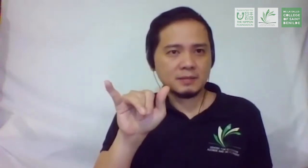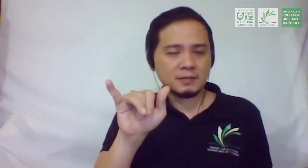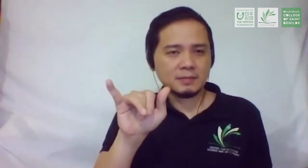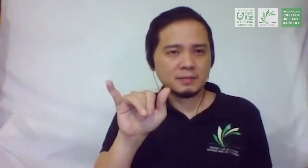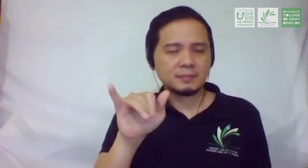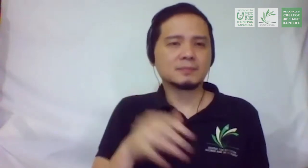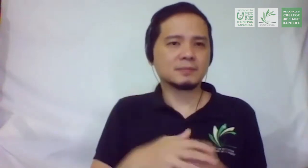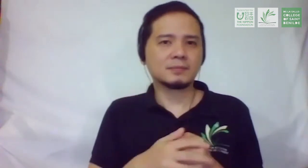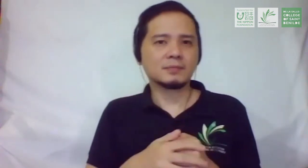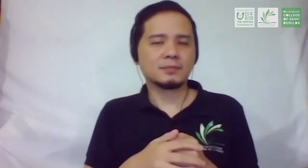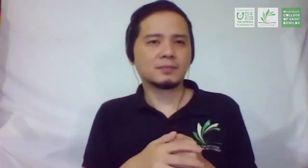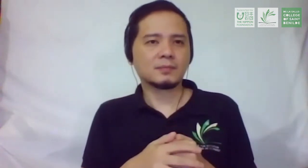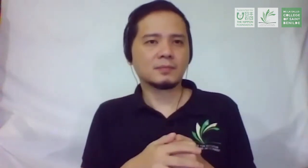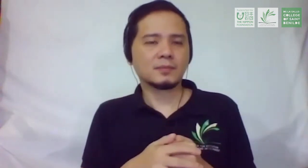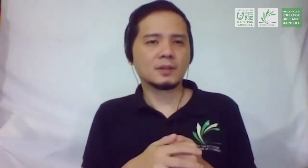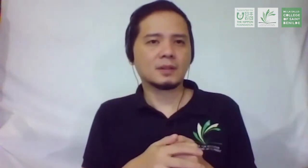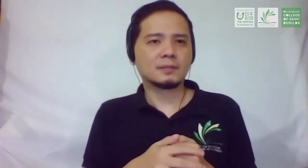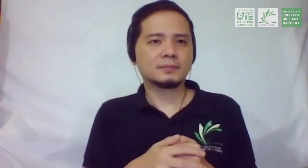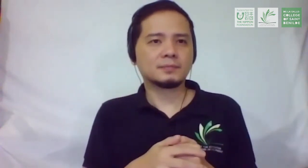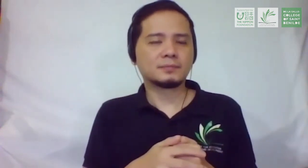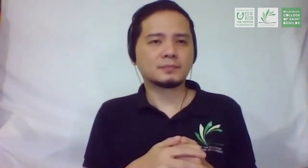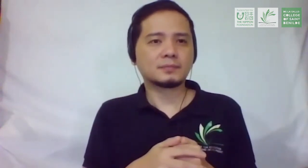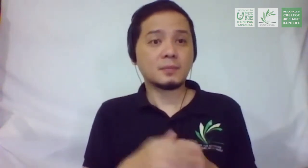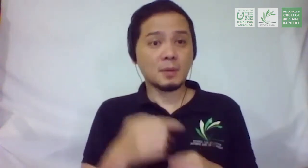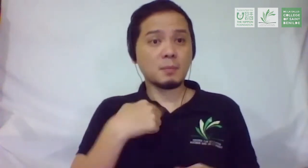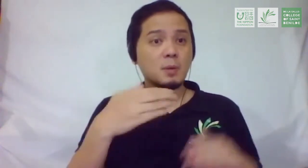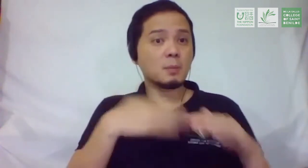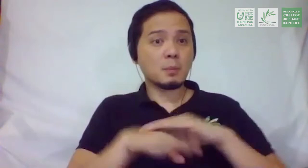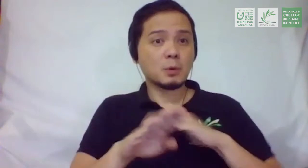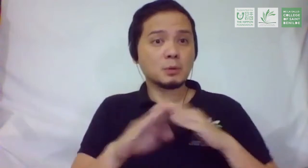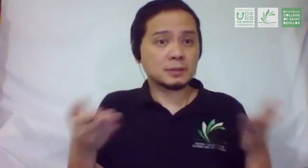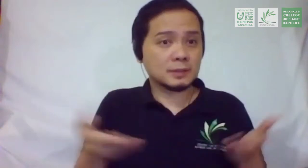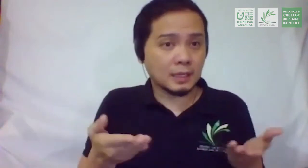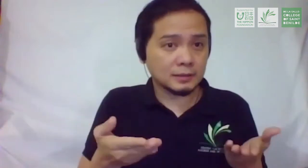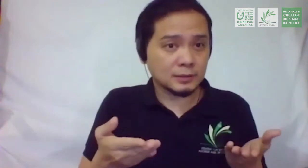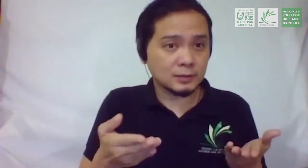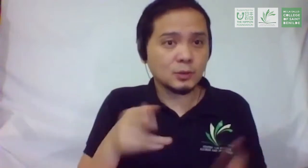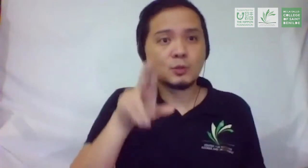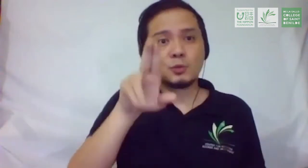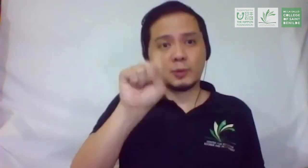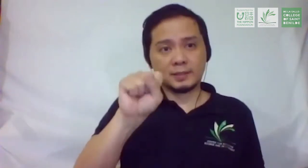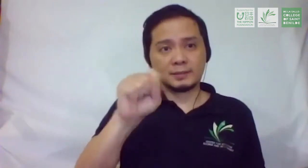Okay, I was born in the United States in Tennessee,